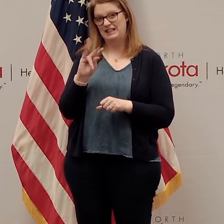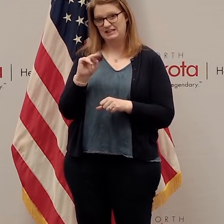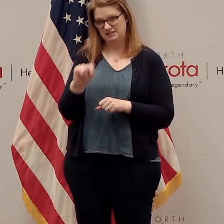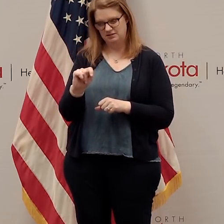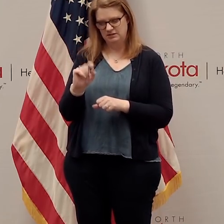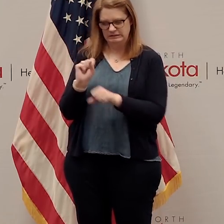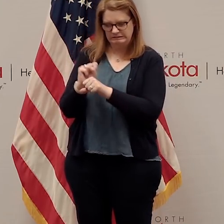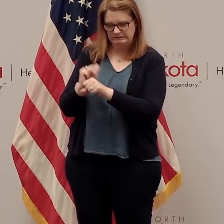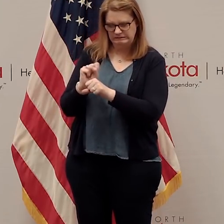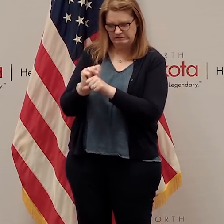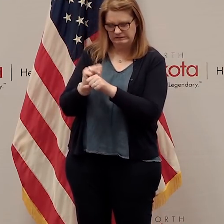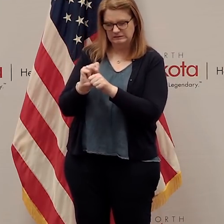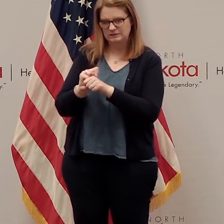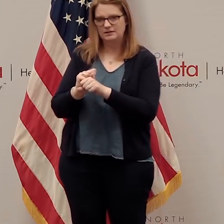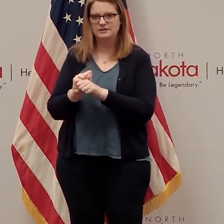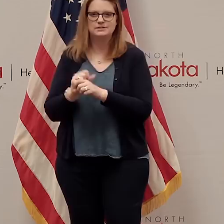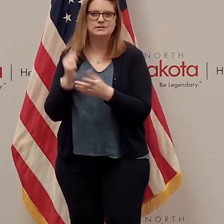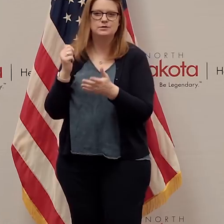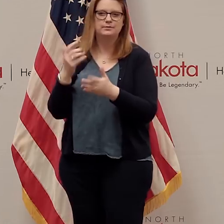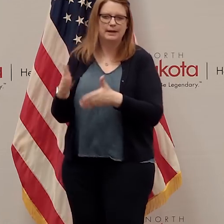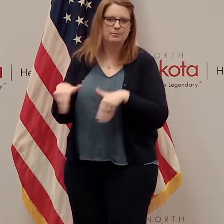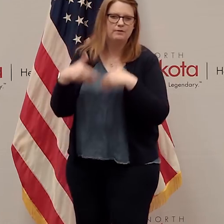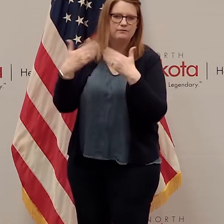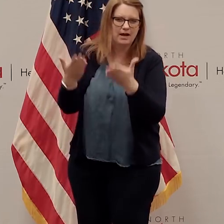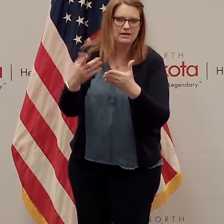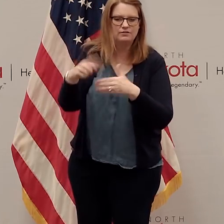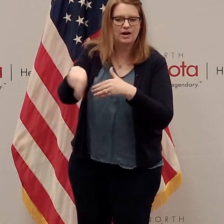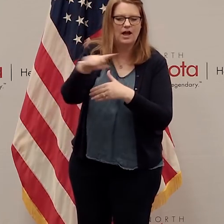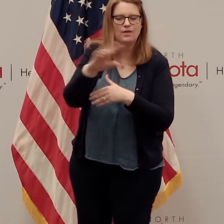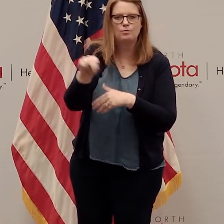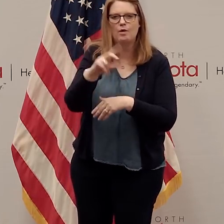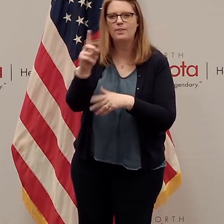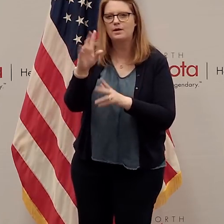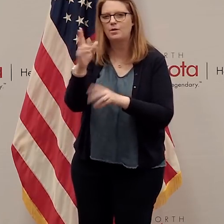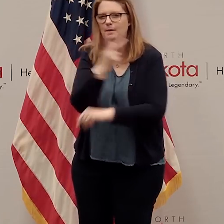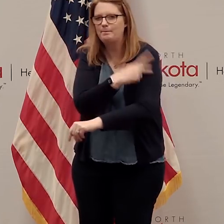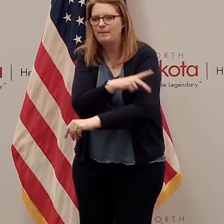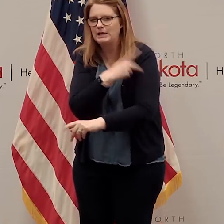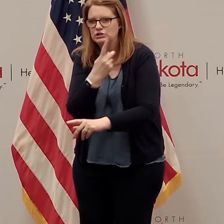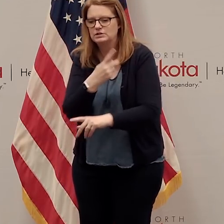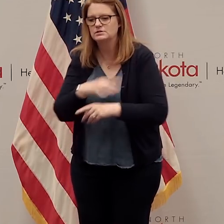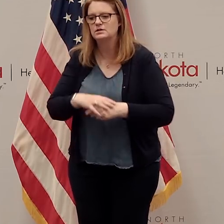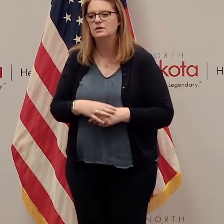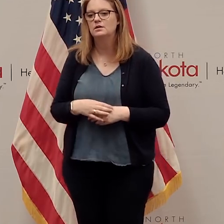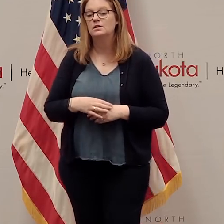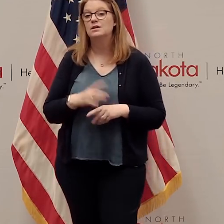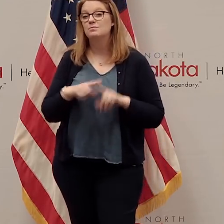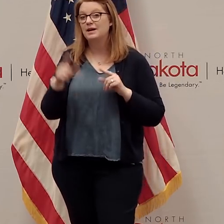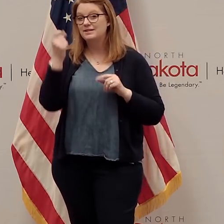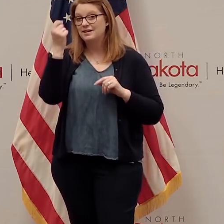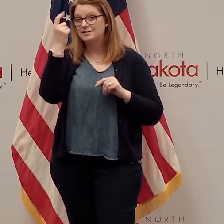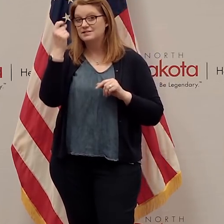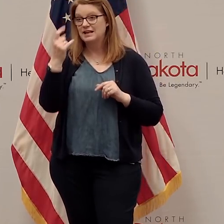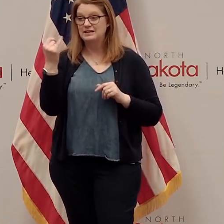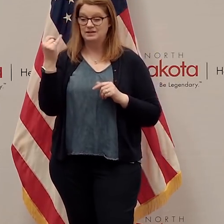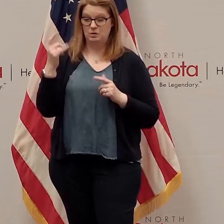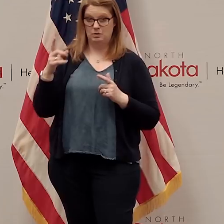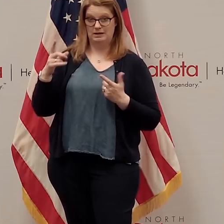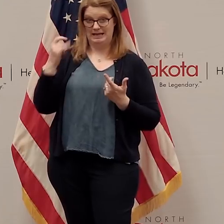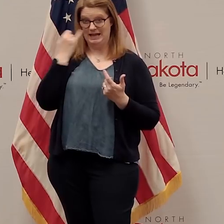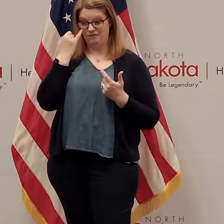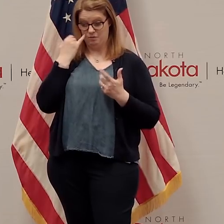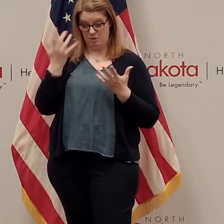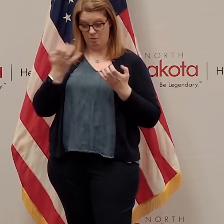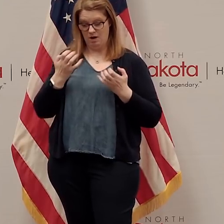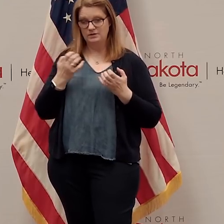Dakota patients currently battling COVID-19 disease. In order to do this, we need convalescent plasma donors and